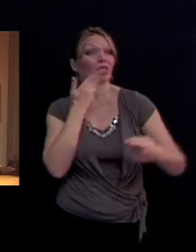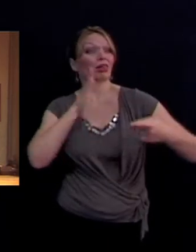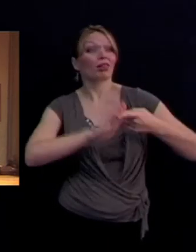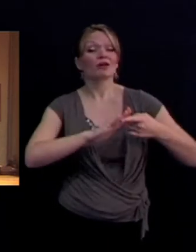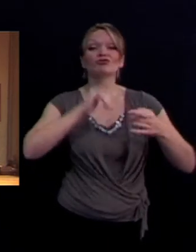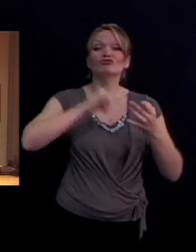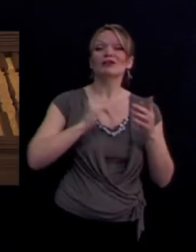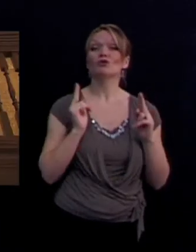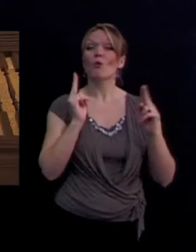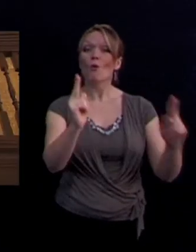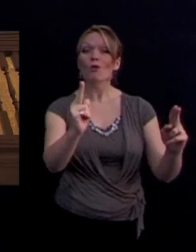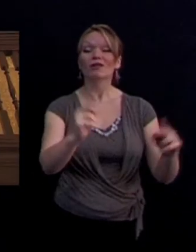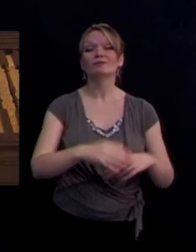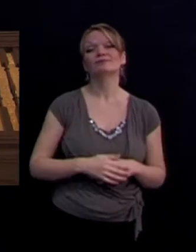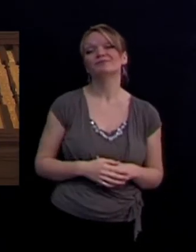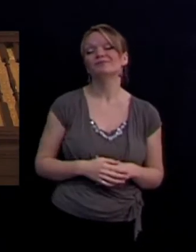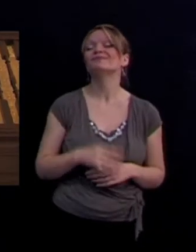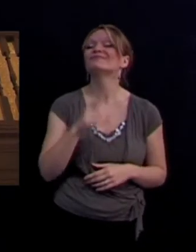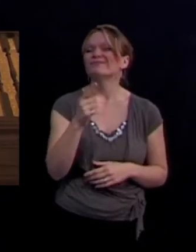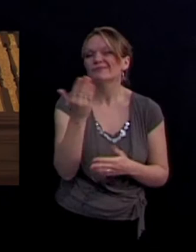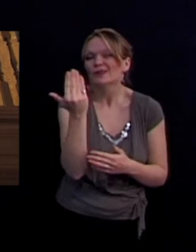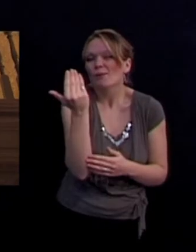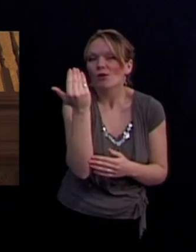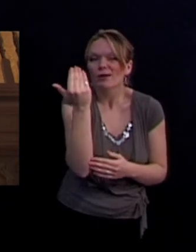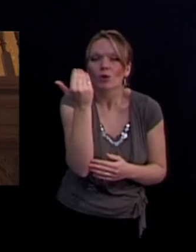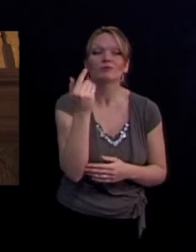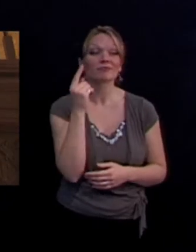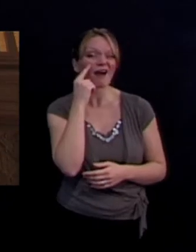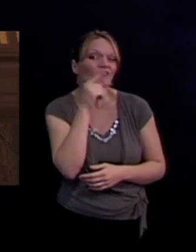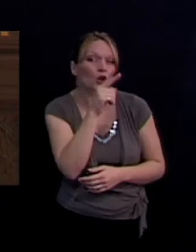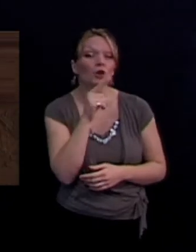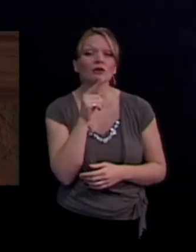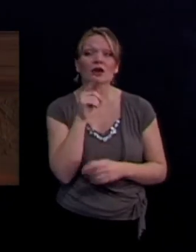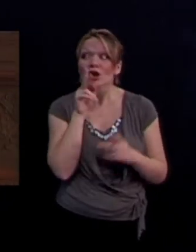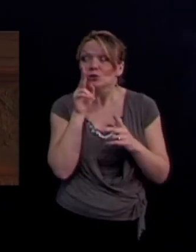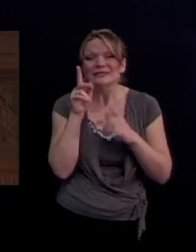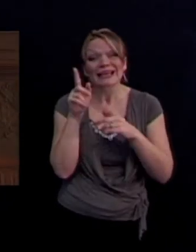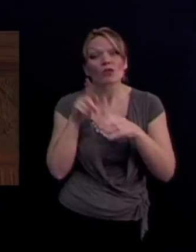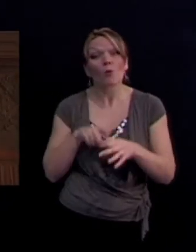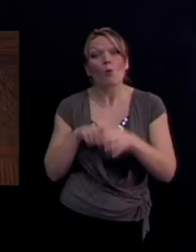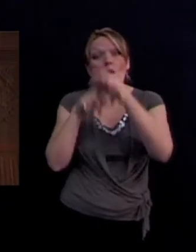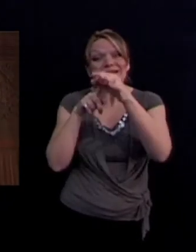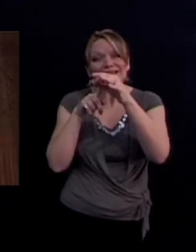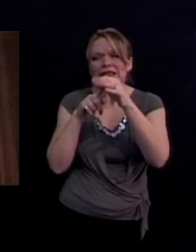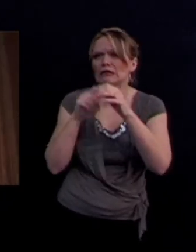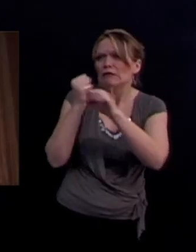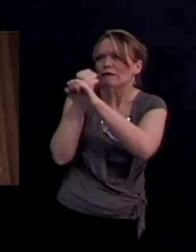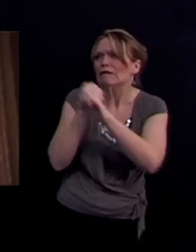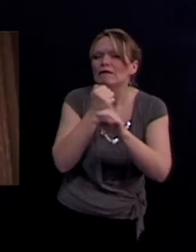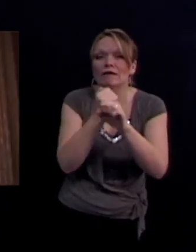Hall. Come with me. Look. Can you see the quality and craftsmanship in the